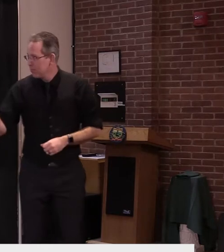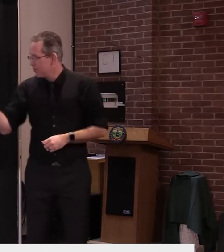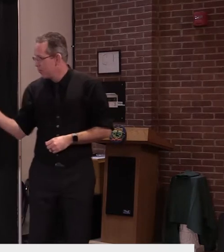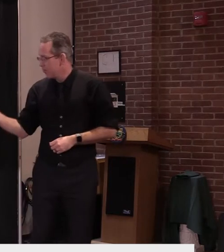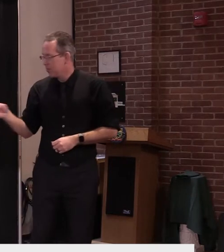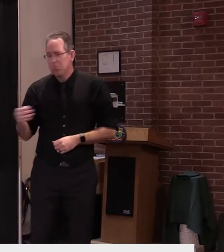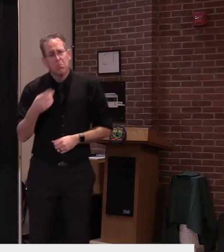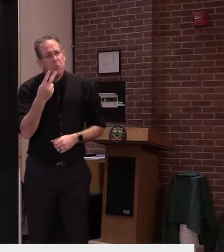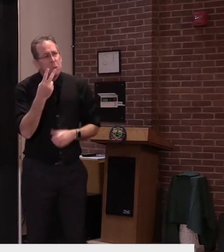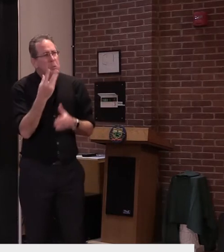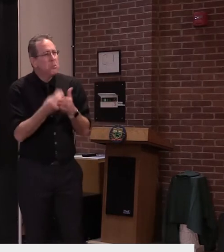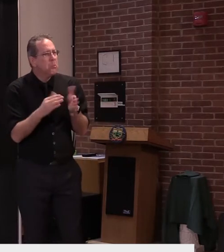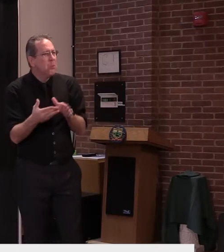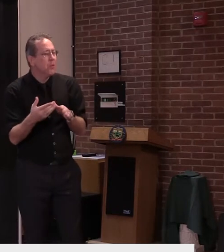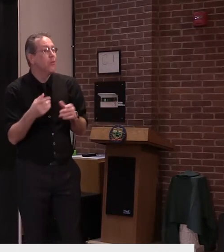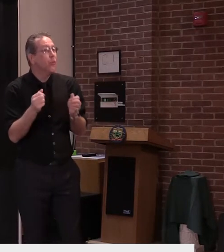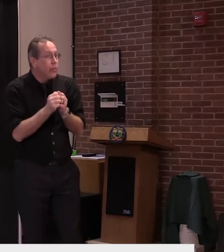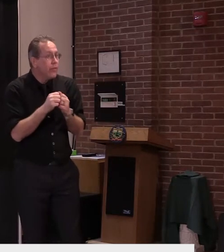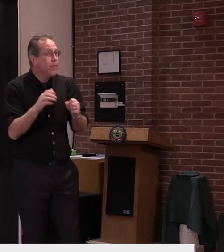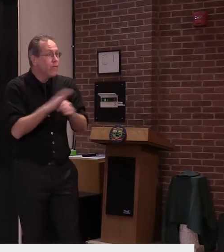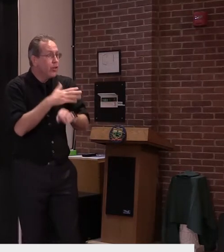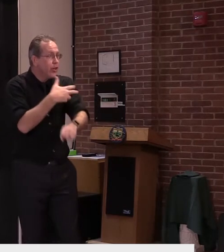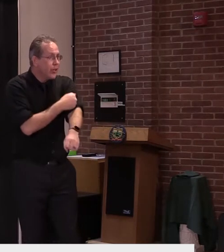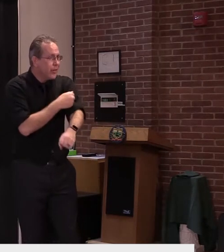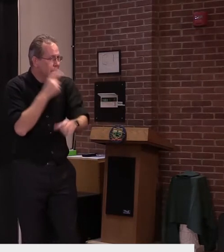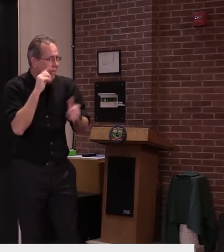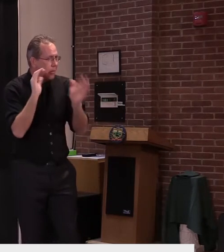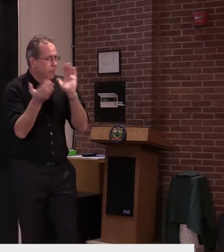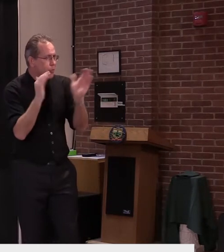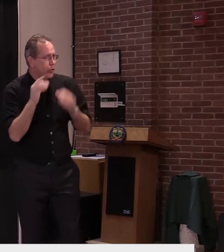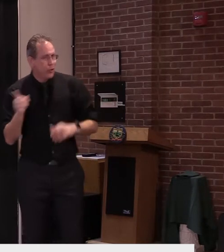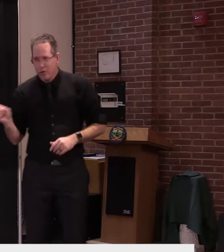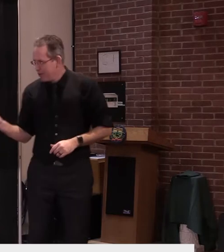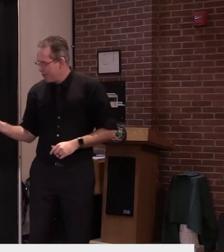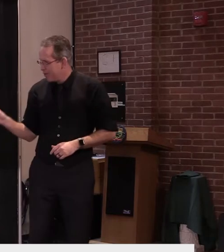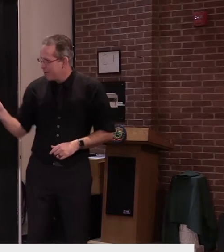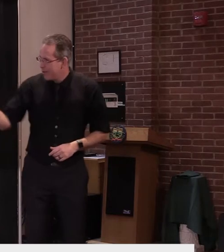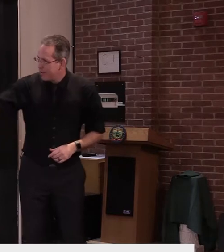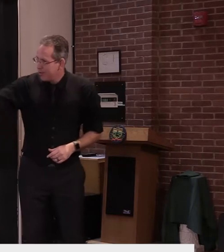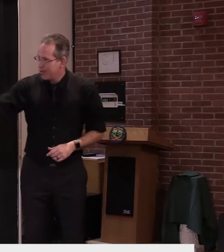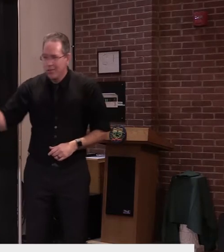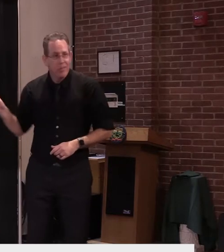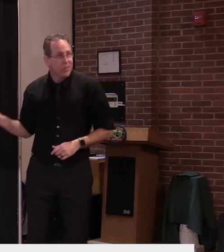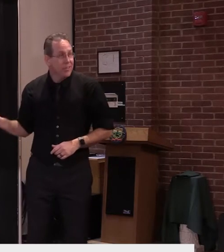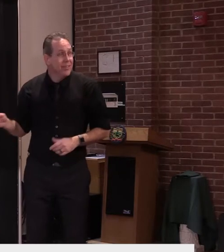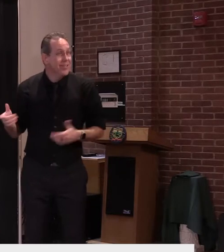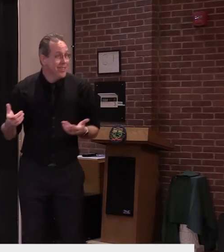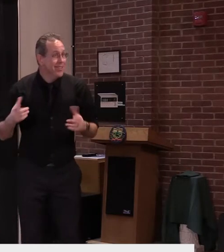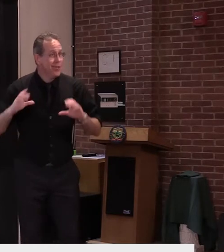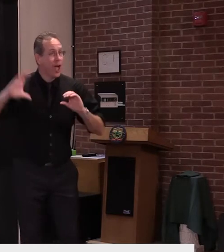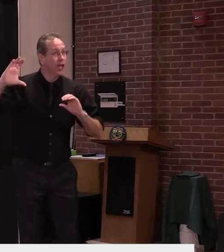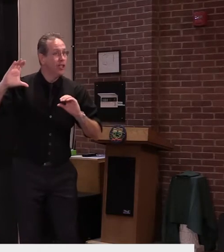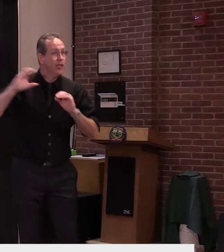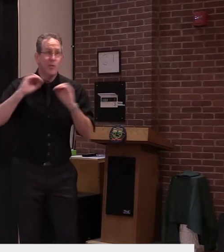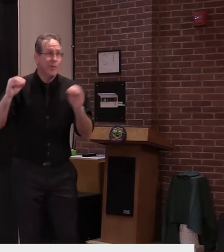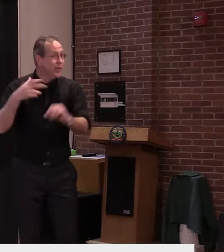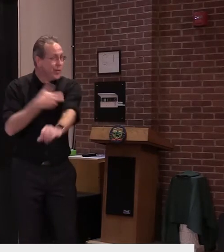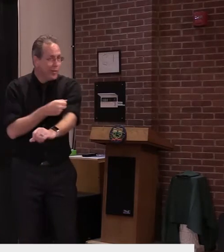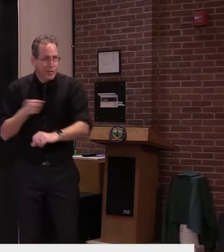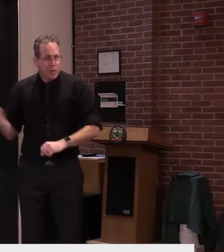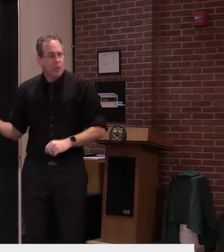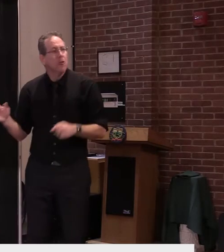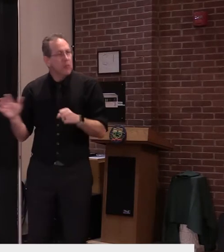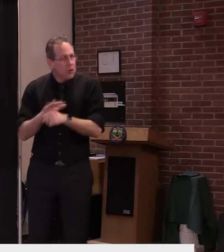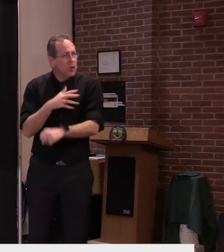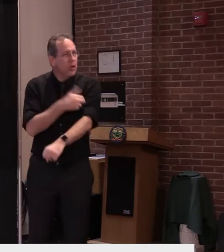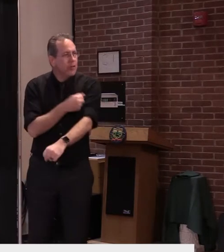COVID-19 if you are not fully vaccinated compared to somebody who is fully vaccinated and boosted. And that data has been pretty clear through the